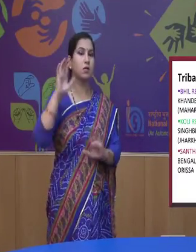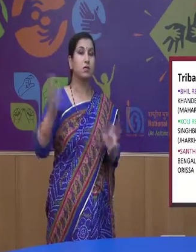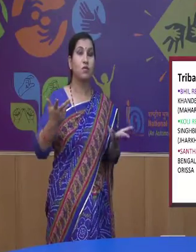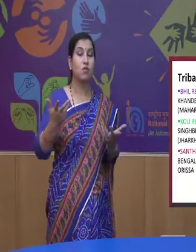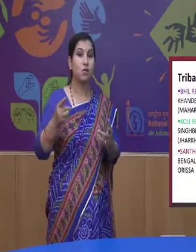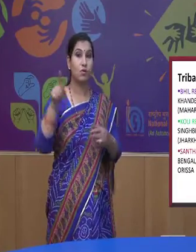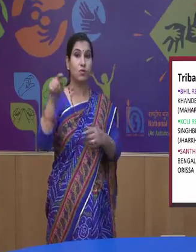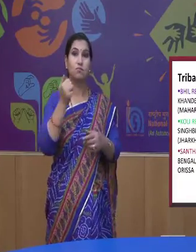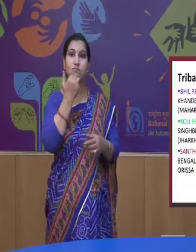India.